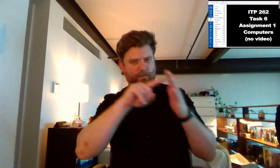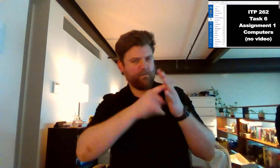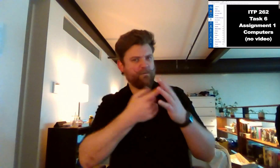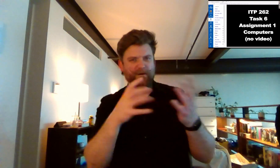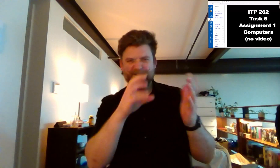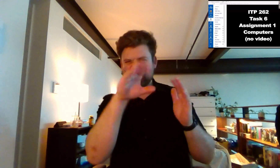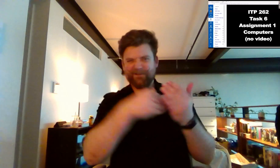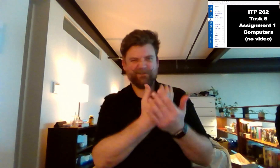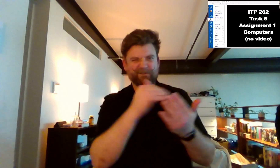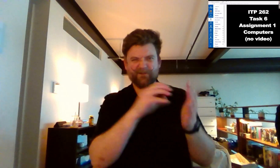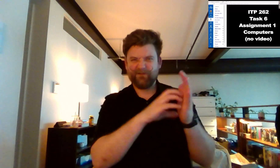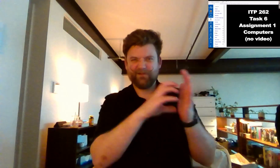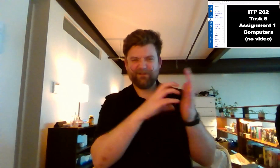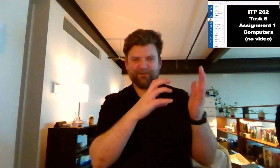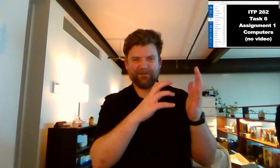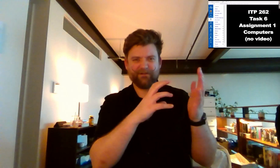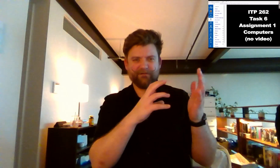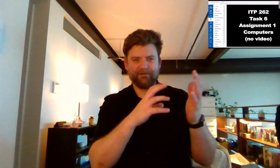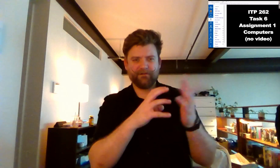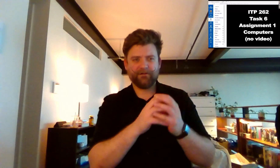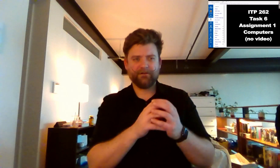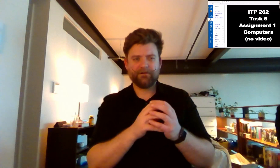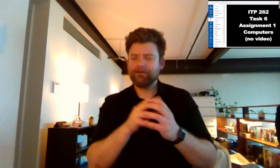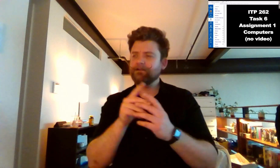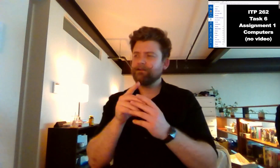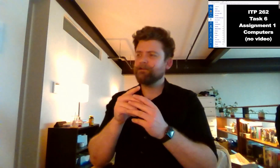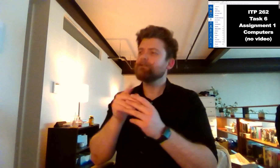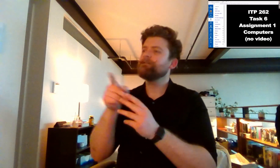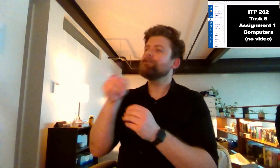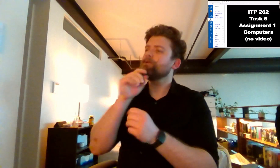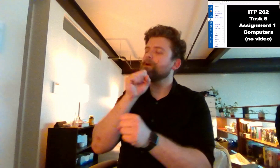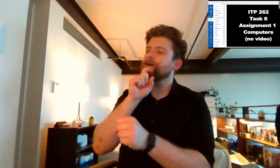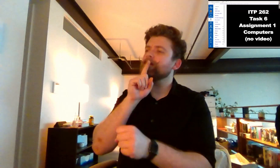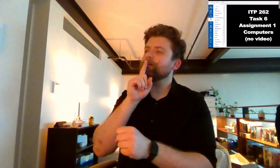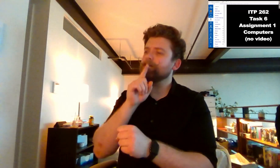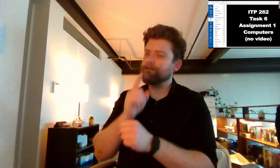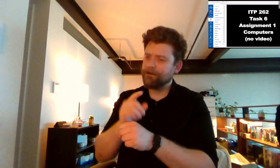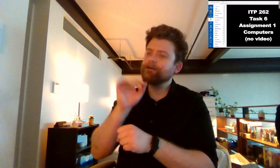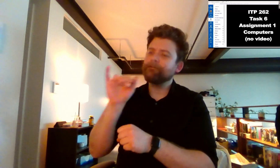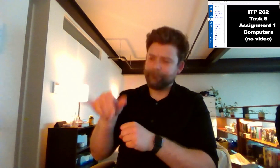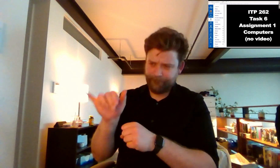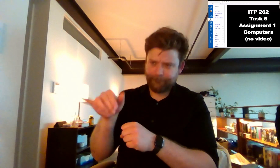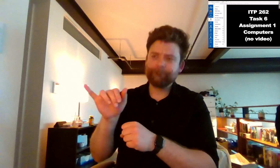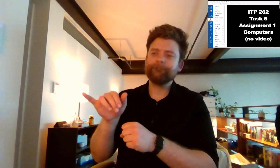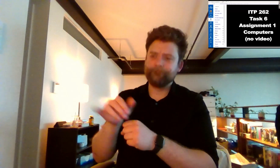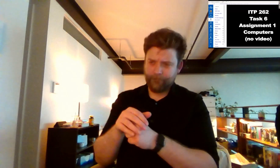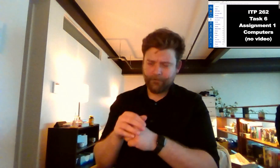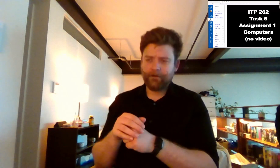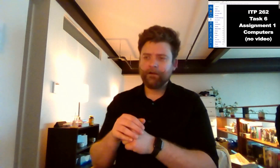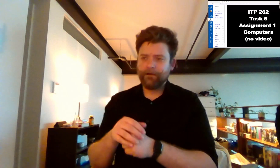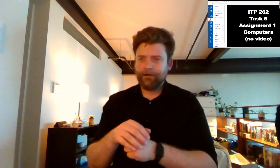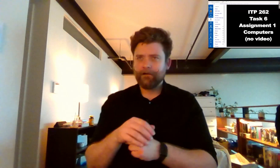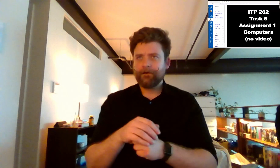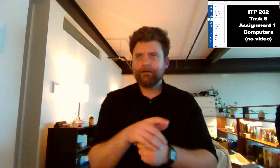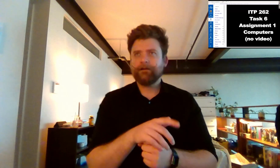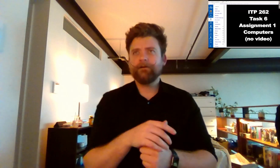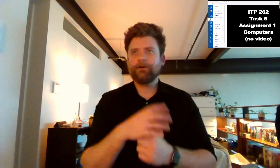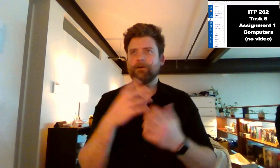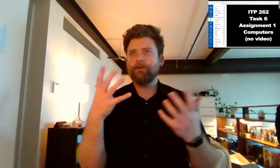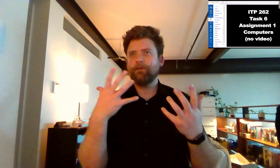Yeah. Essentially, it sets up the paragraph. First thing, what do you see? The first thing you see